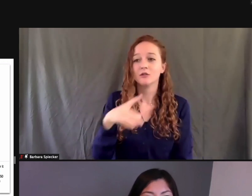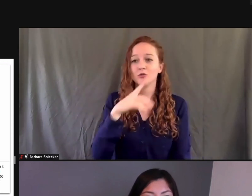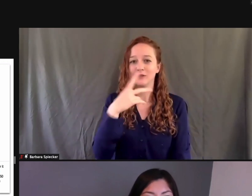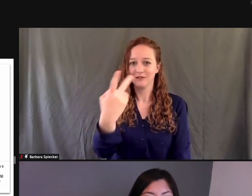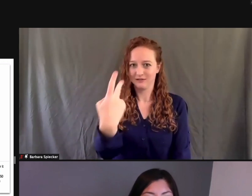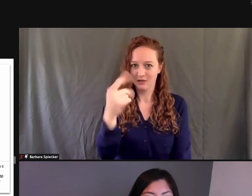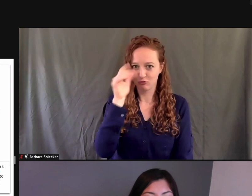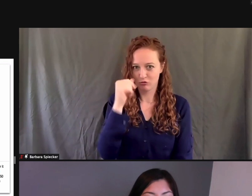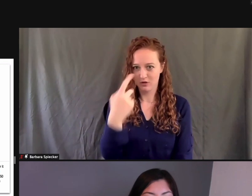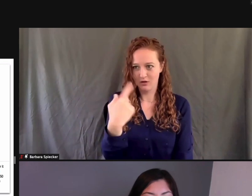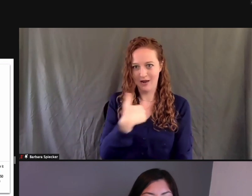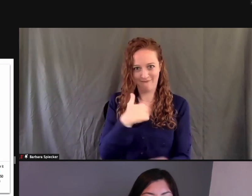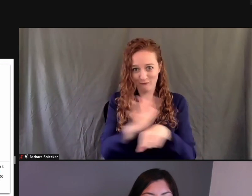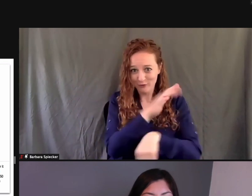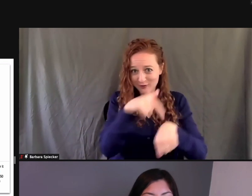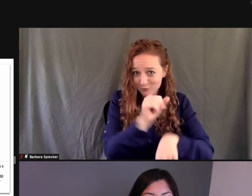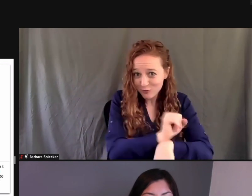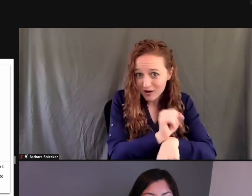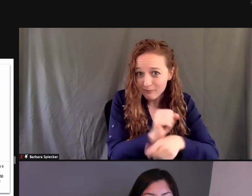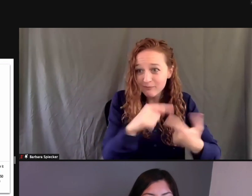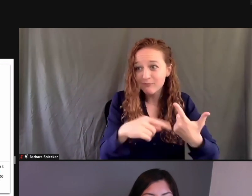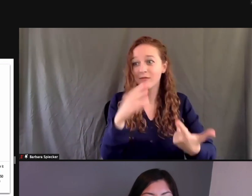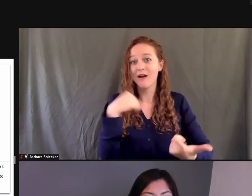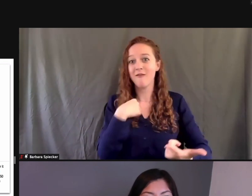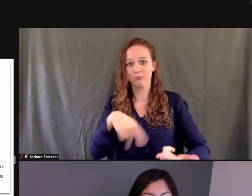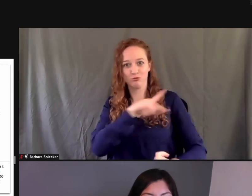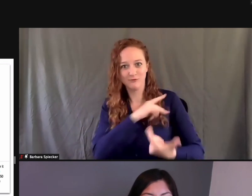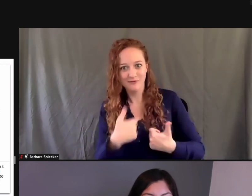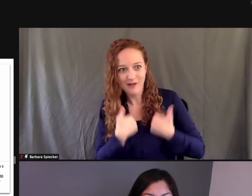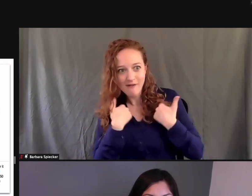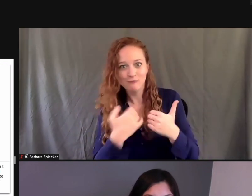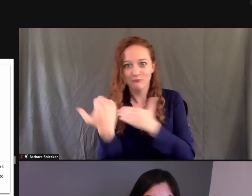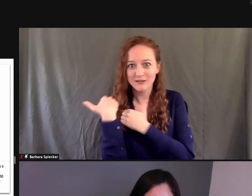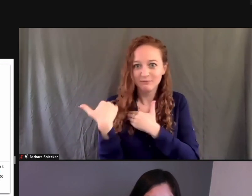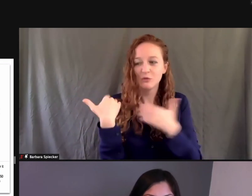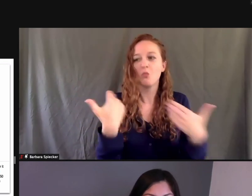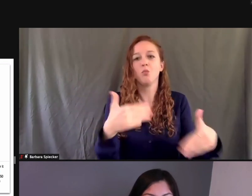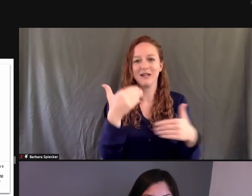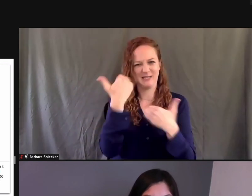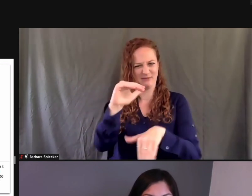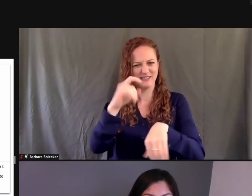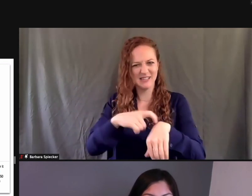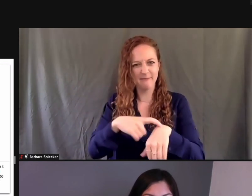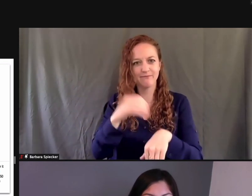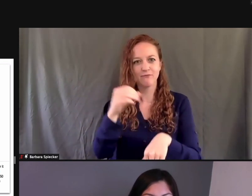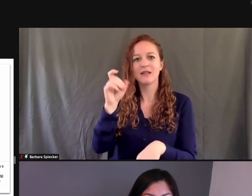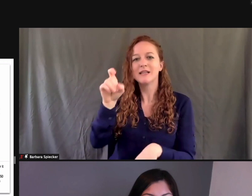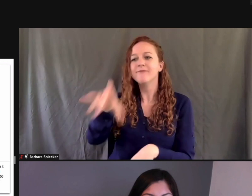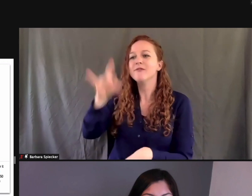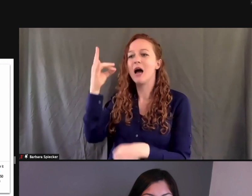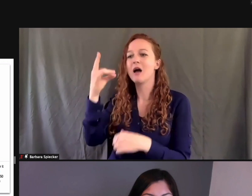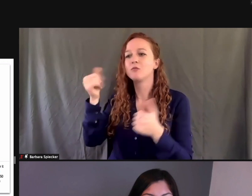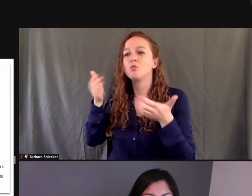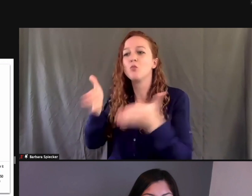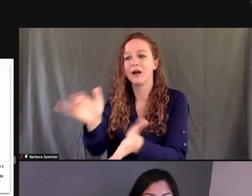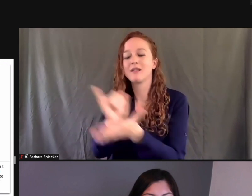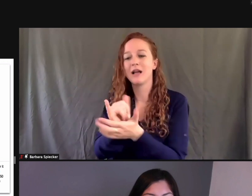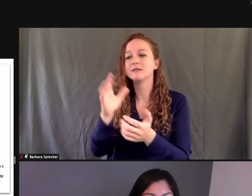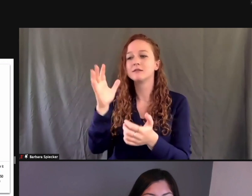we'll break down and follow a good storyline. We have a hook that keeps people interested and